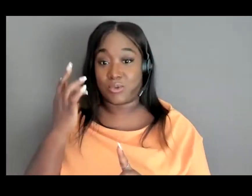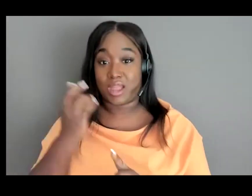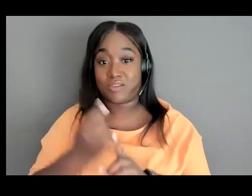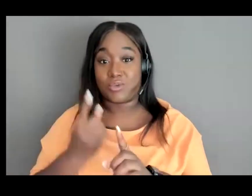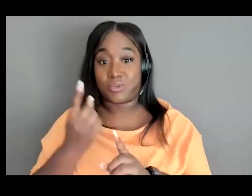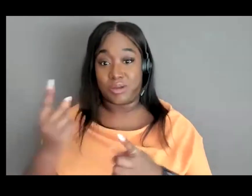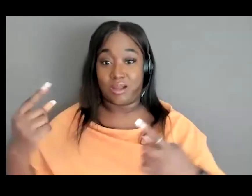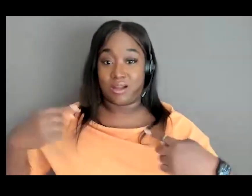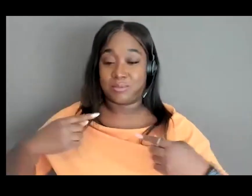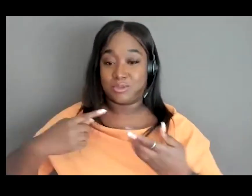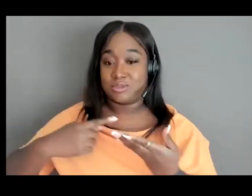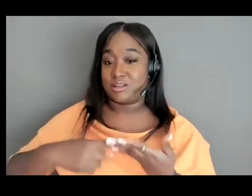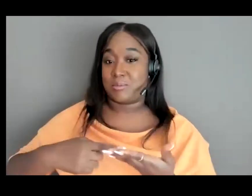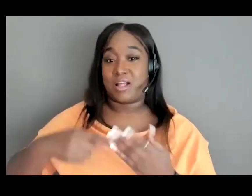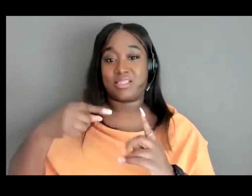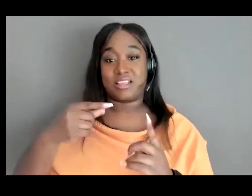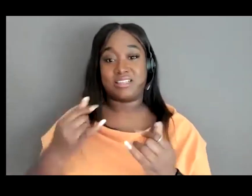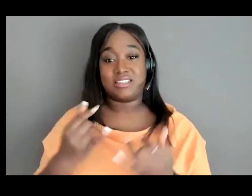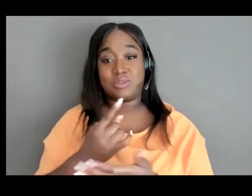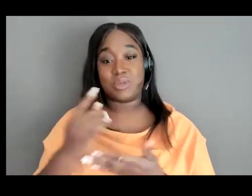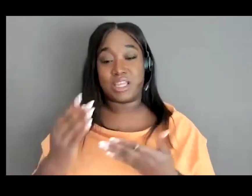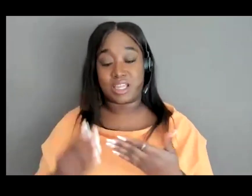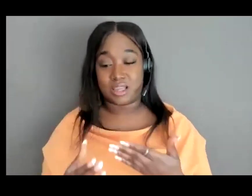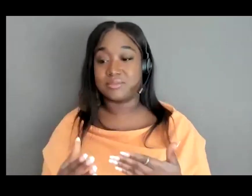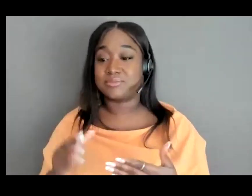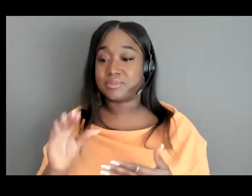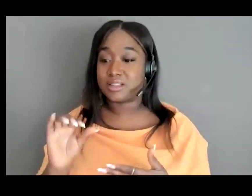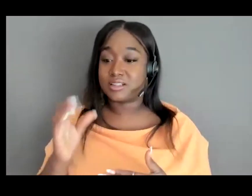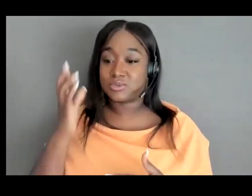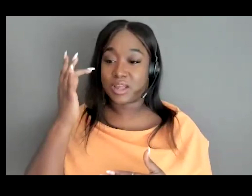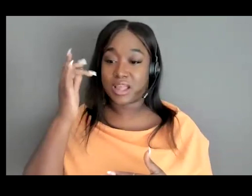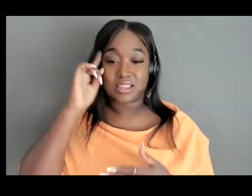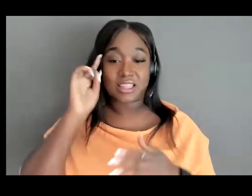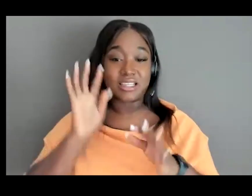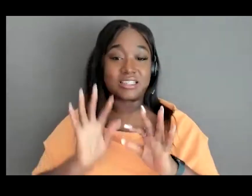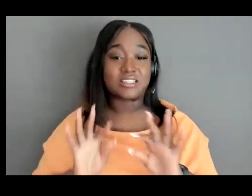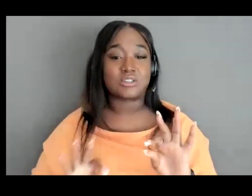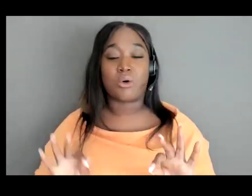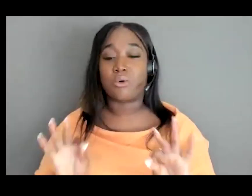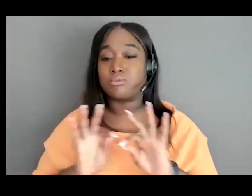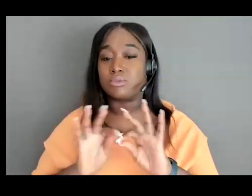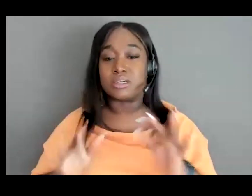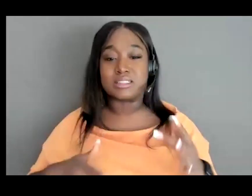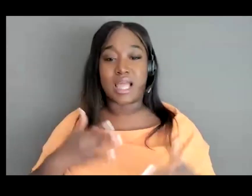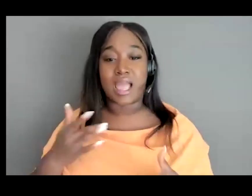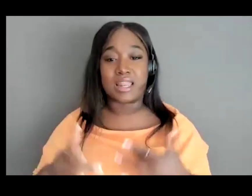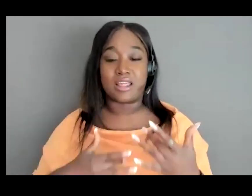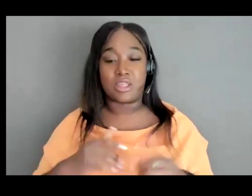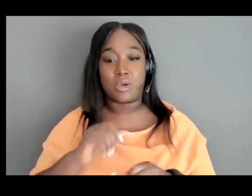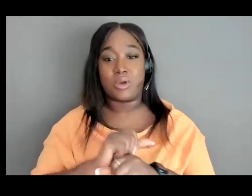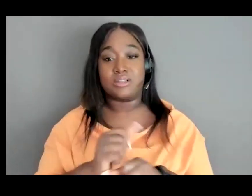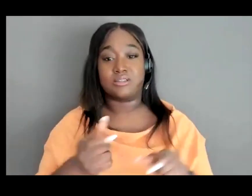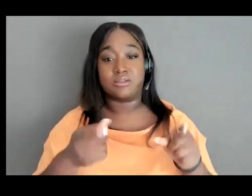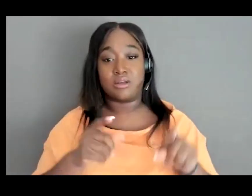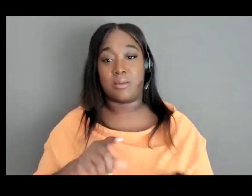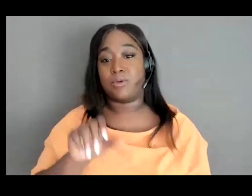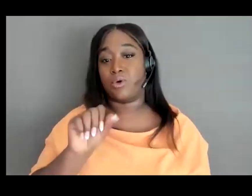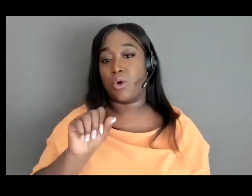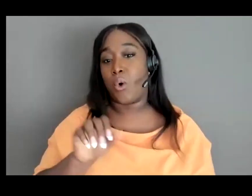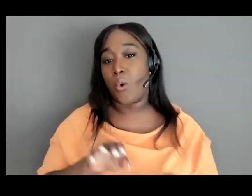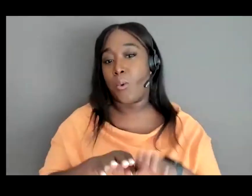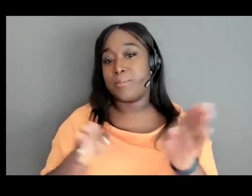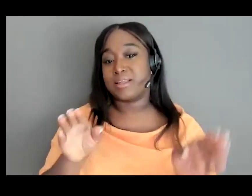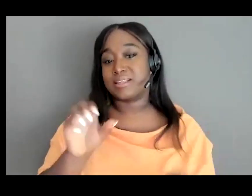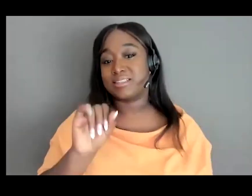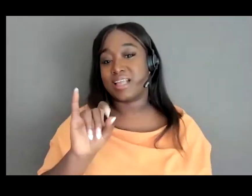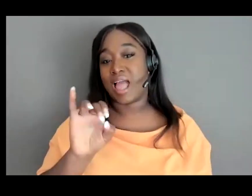talk about this weekend. And that's why I think it's so exciting, the work that Annette's doing on open sidewalks, the work that